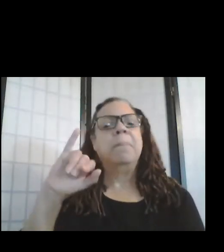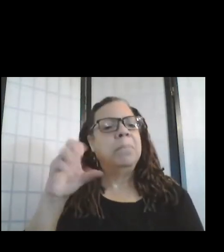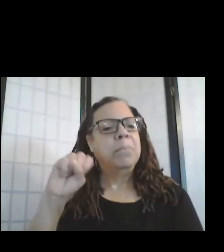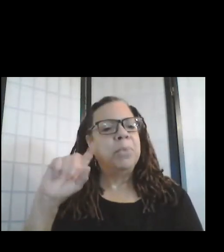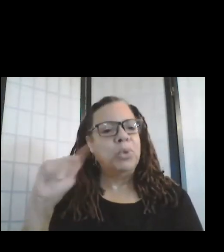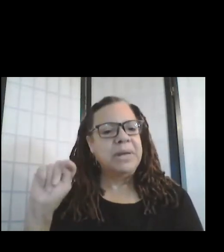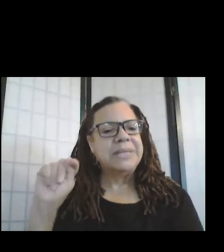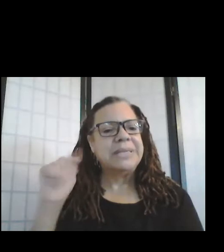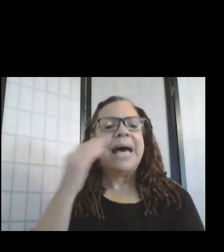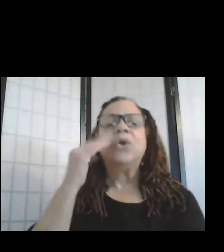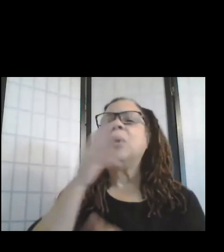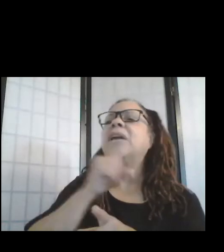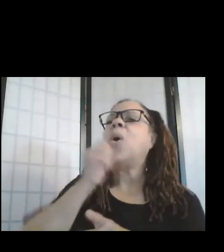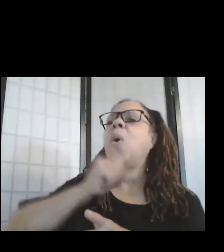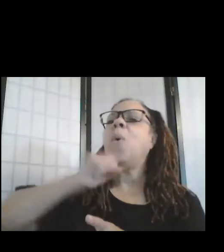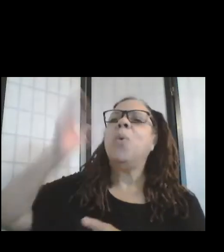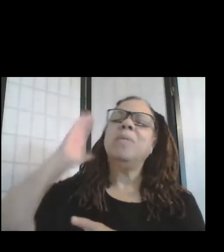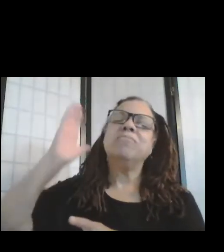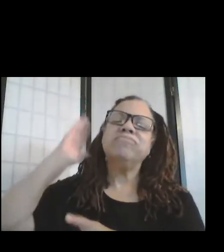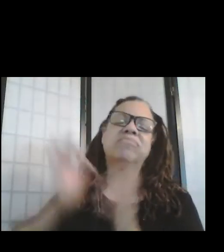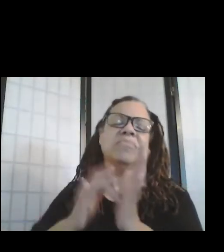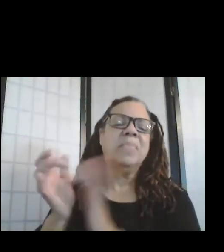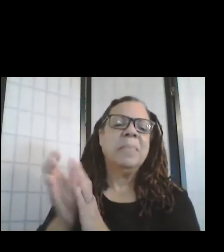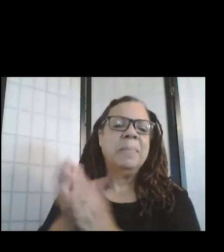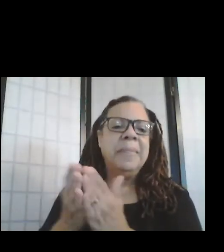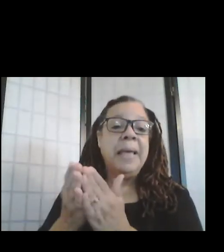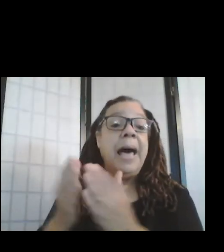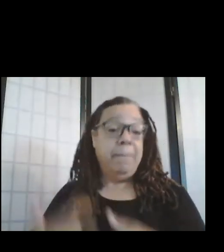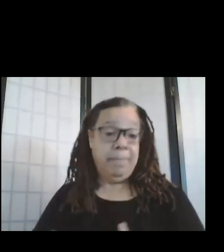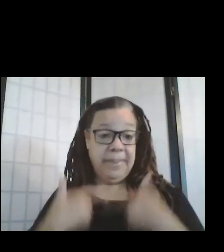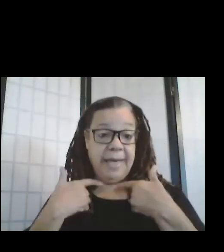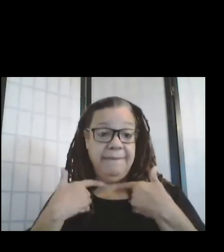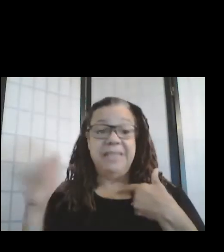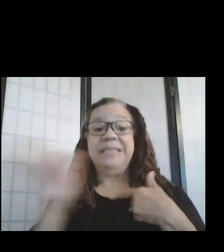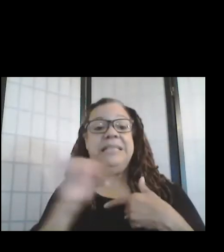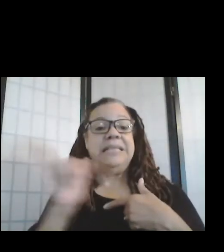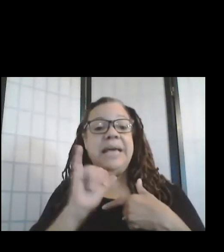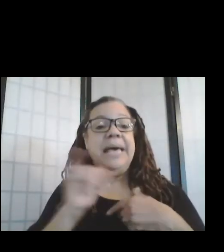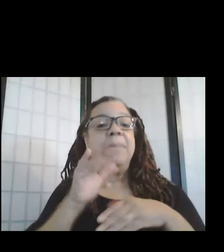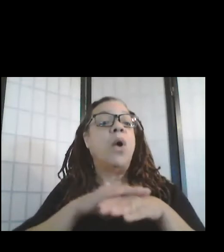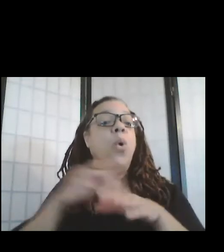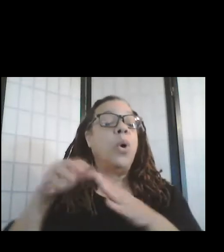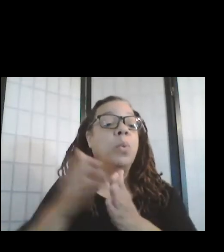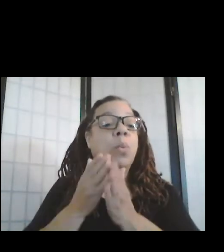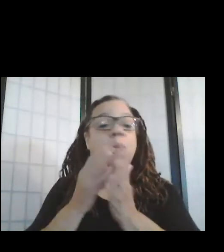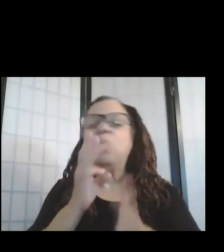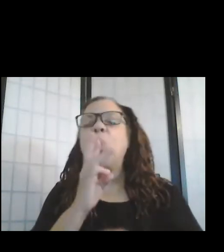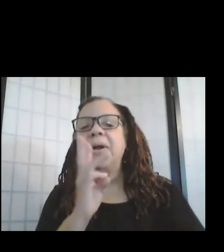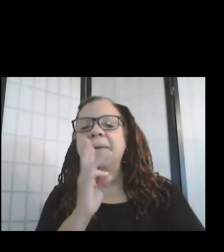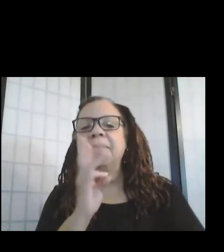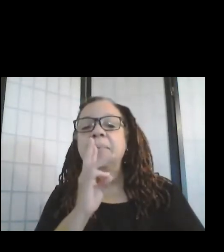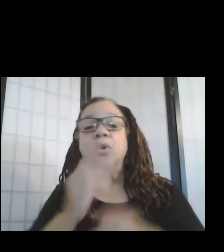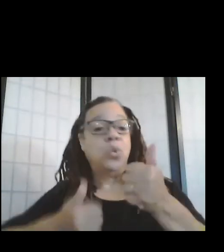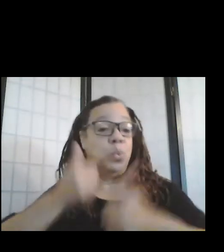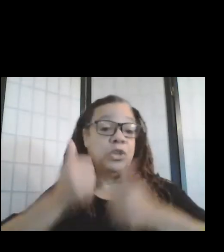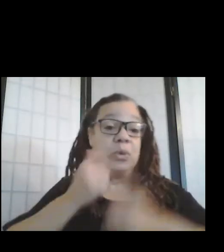one ancient scripture, the one about life being like the reflection of a moon on water. Which one is the true moon?